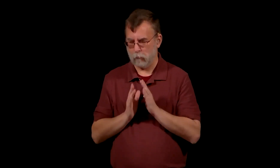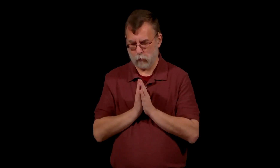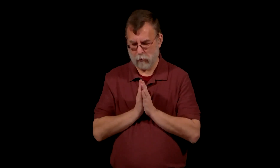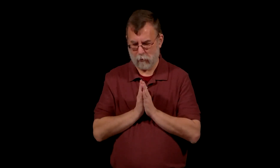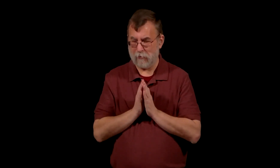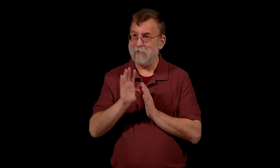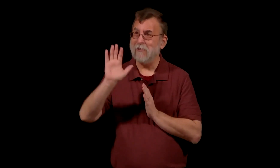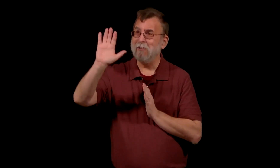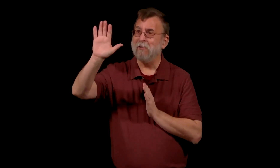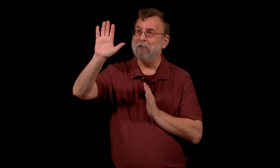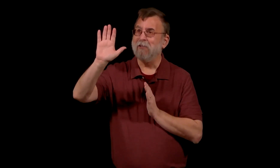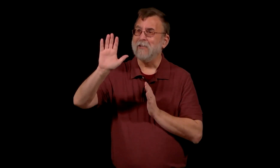is pray.